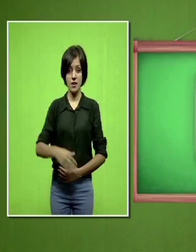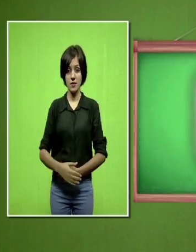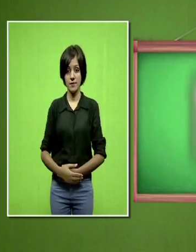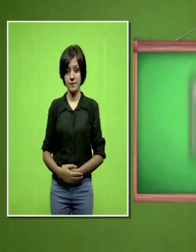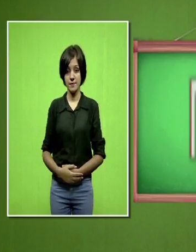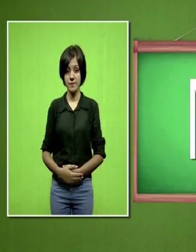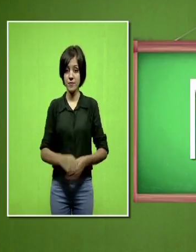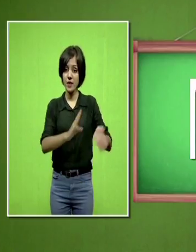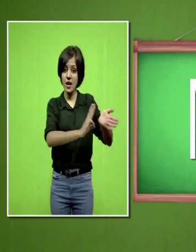M,